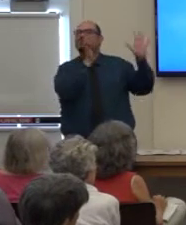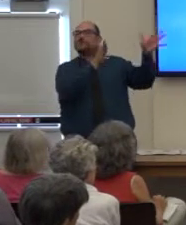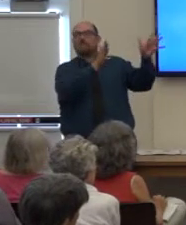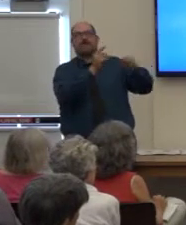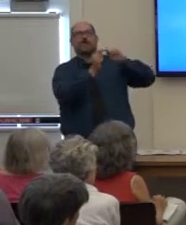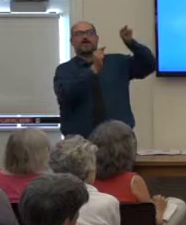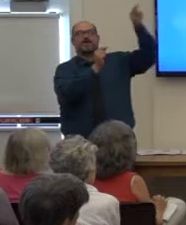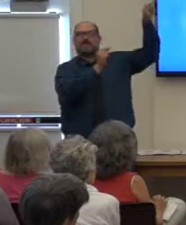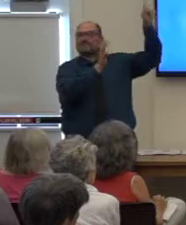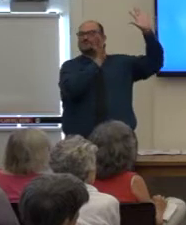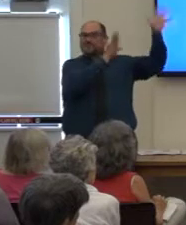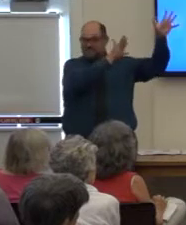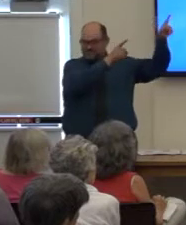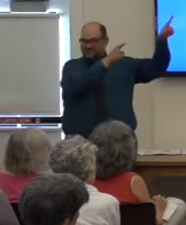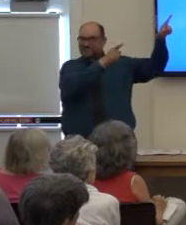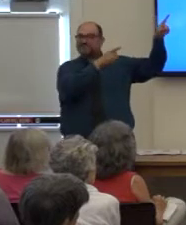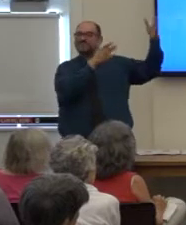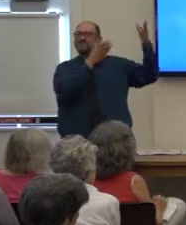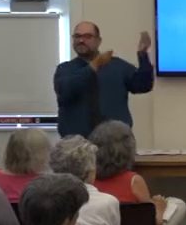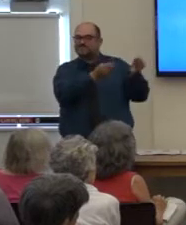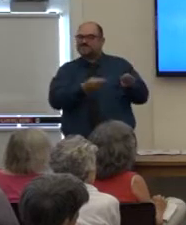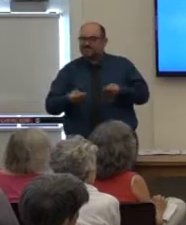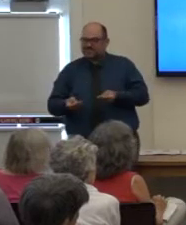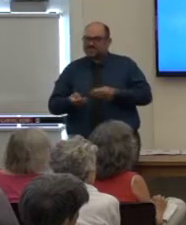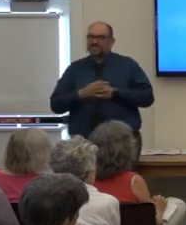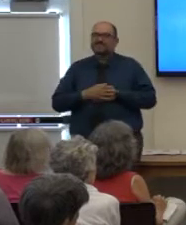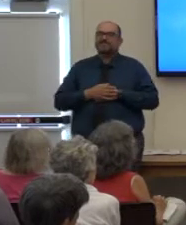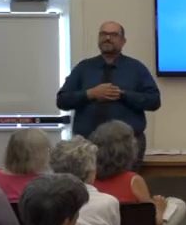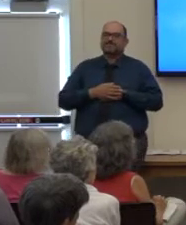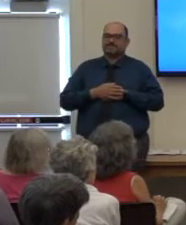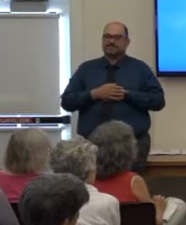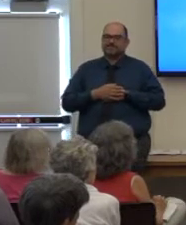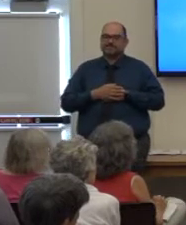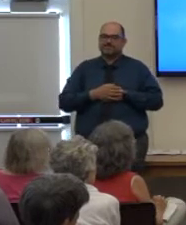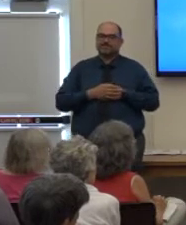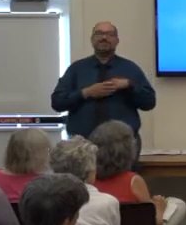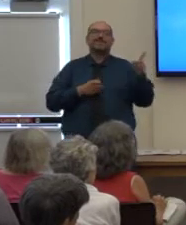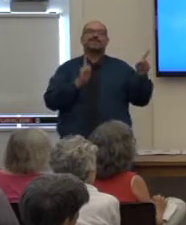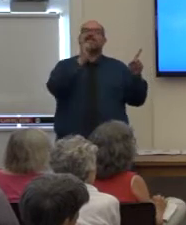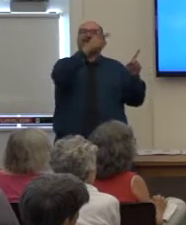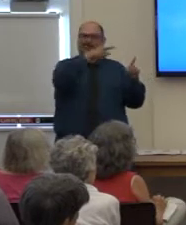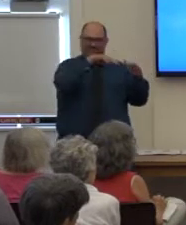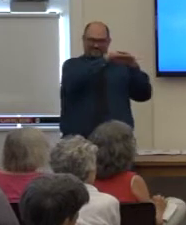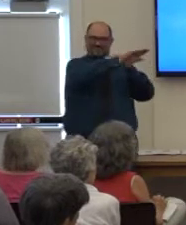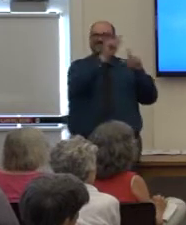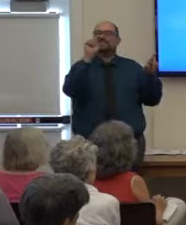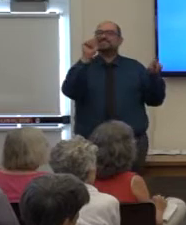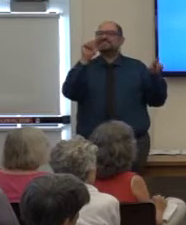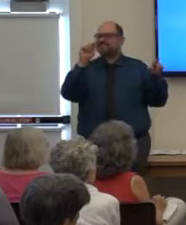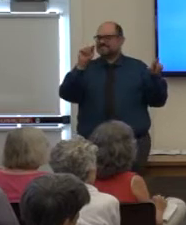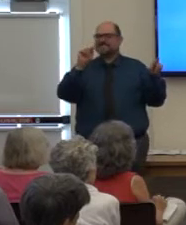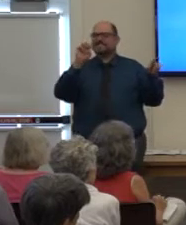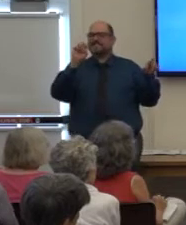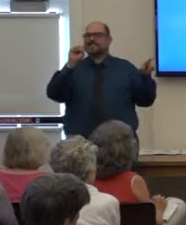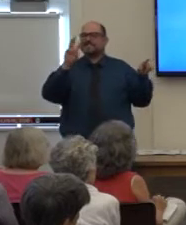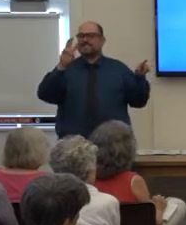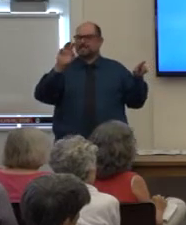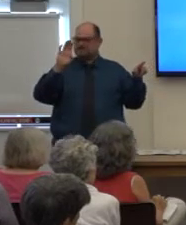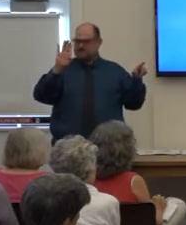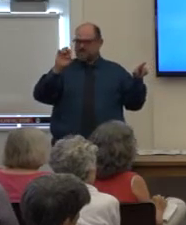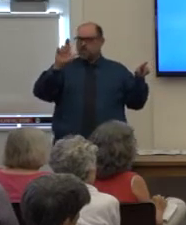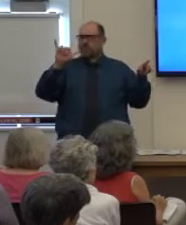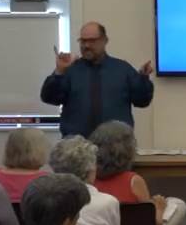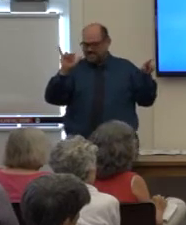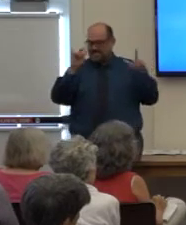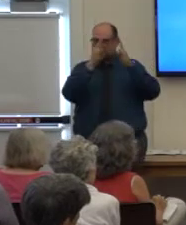Camp Jabberwocky in Tisbury and at the Austin School for the Deaf in Brattleboro, Vermont. And she studied